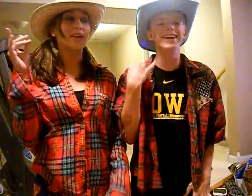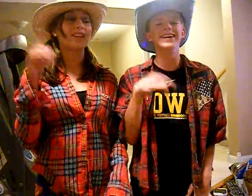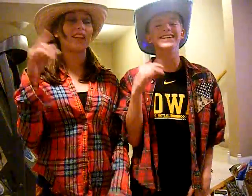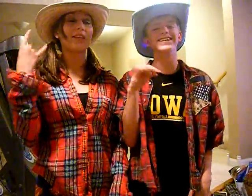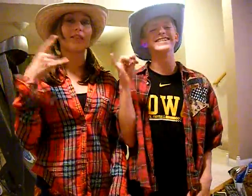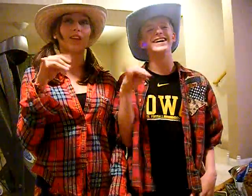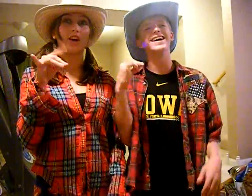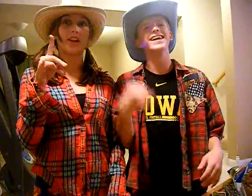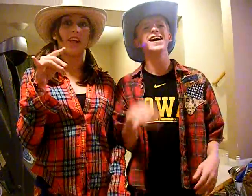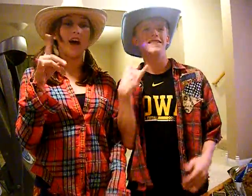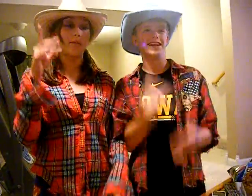toally